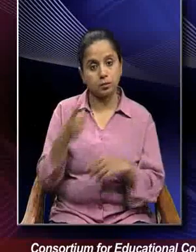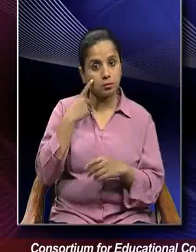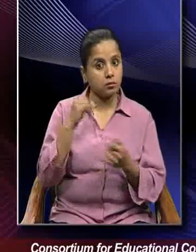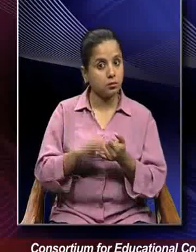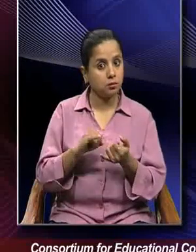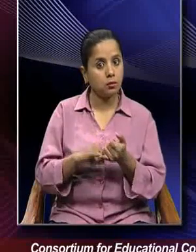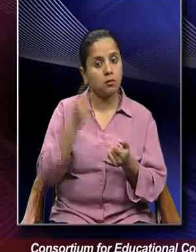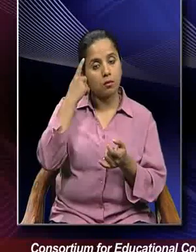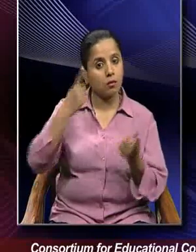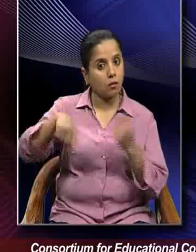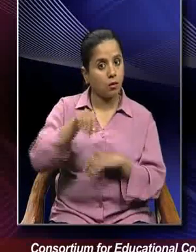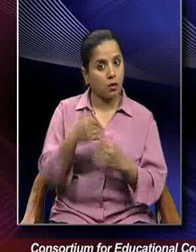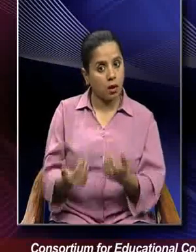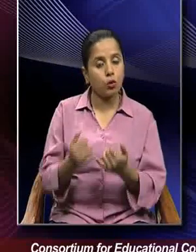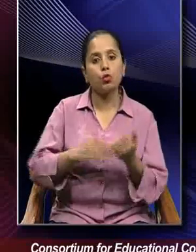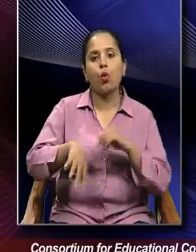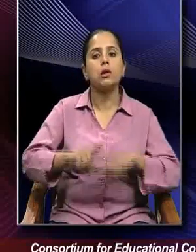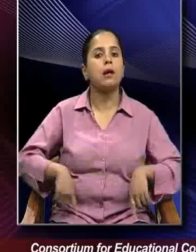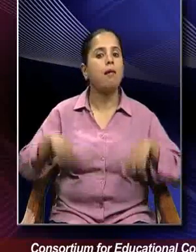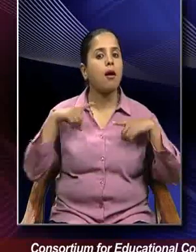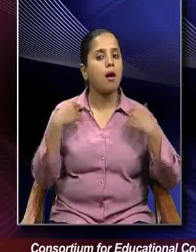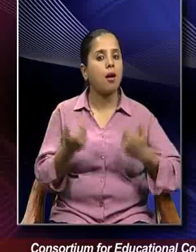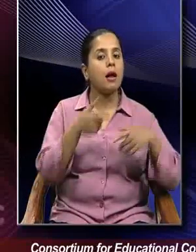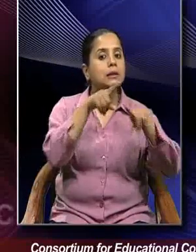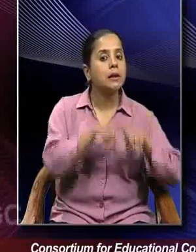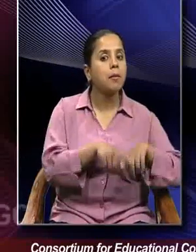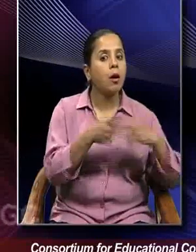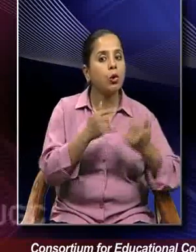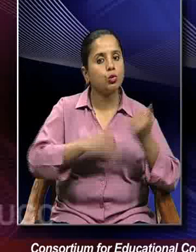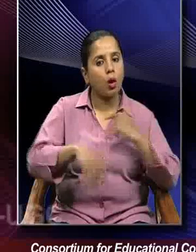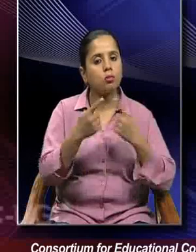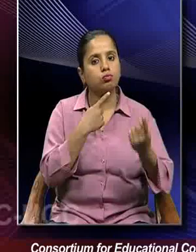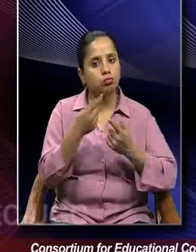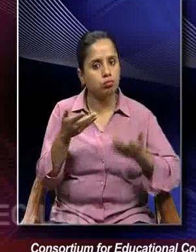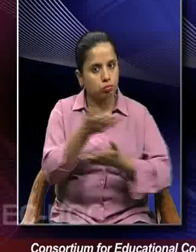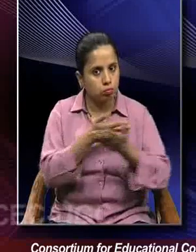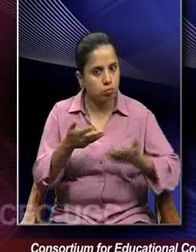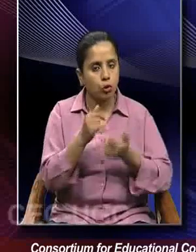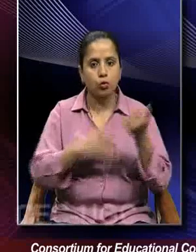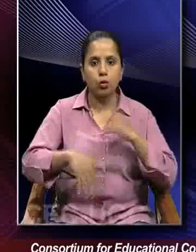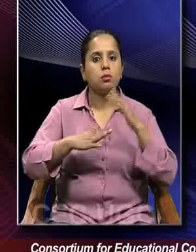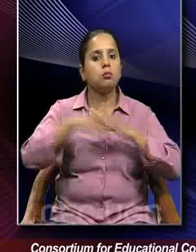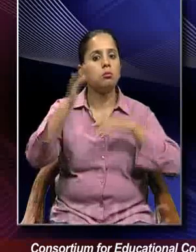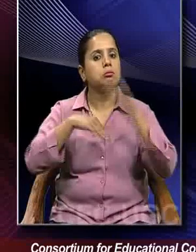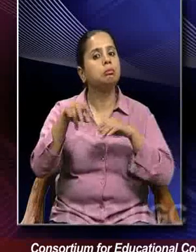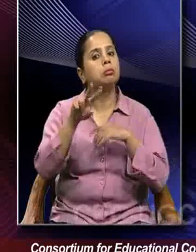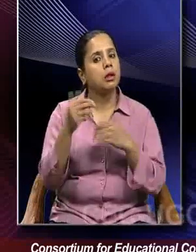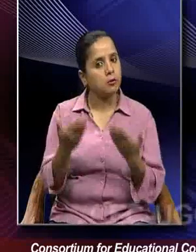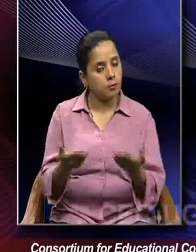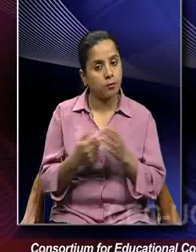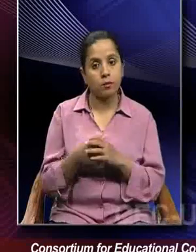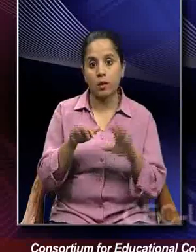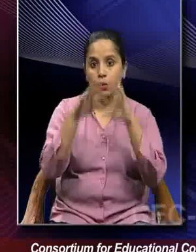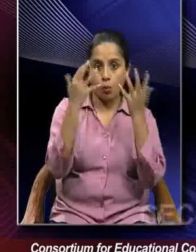further holds that social life is based on social interactions and socially constructed meanings. So, world